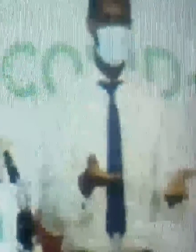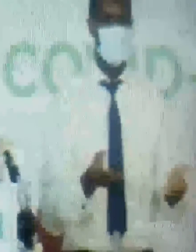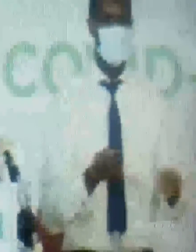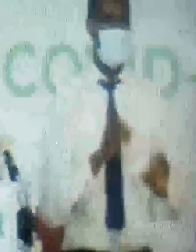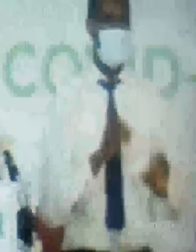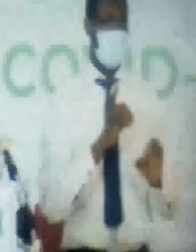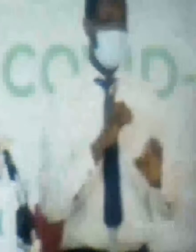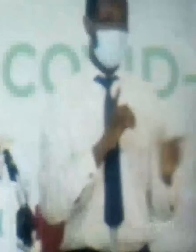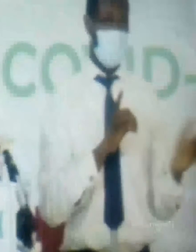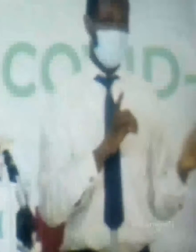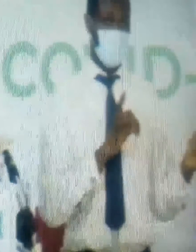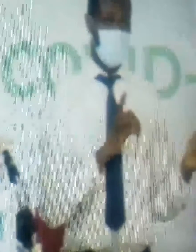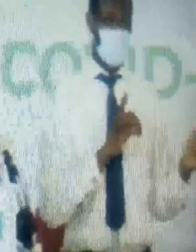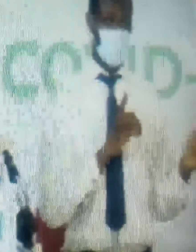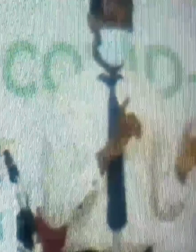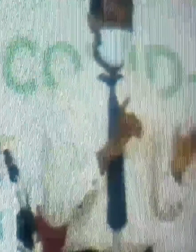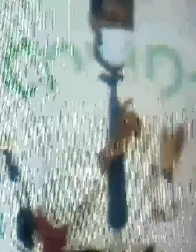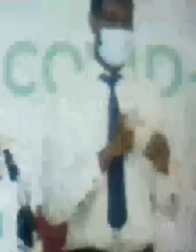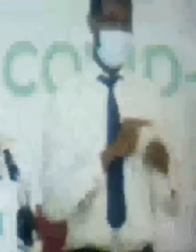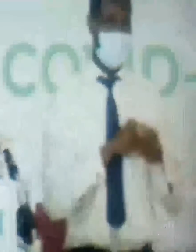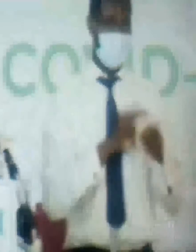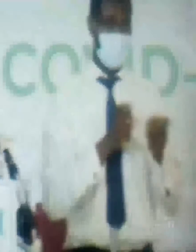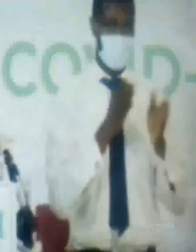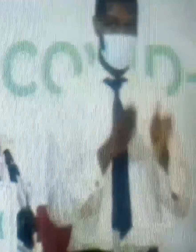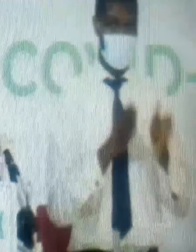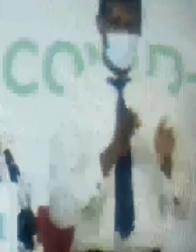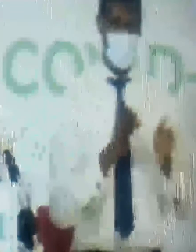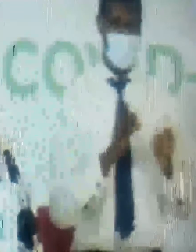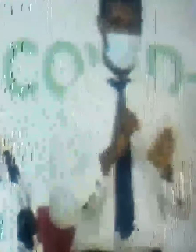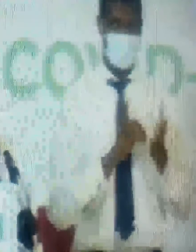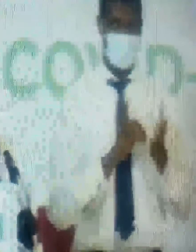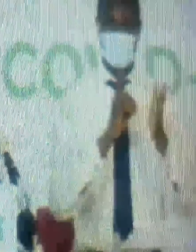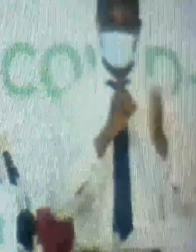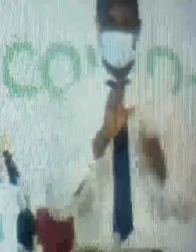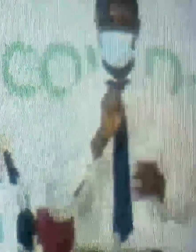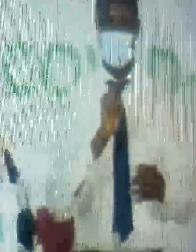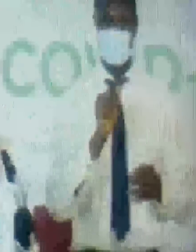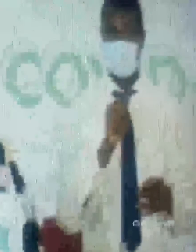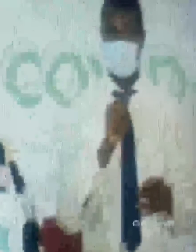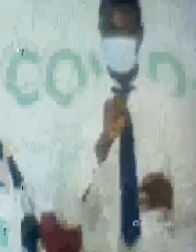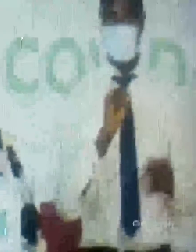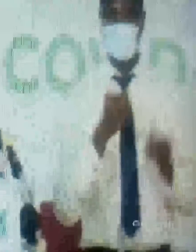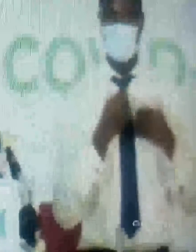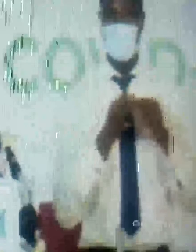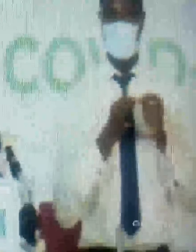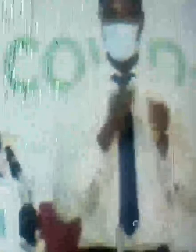Dr. Sani has spoken about the reasons why we've not banned flights